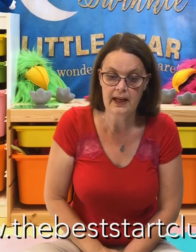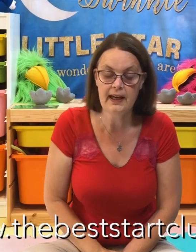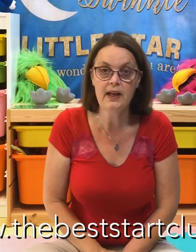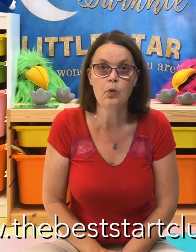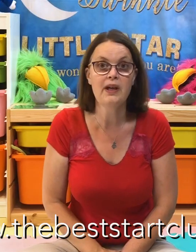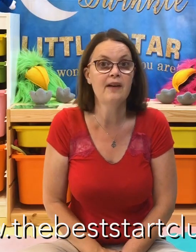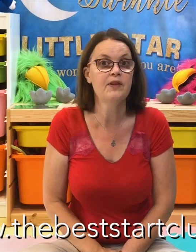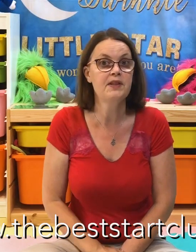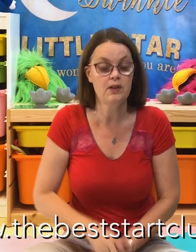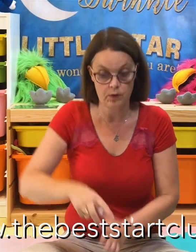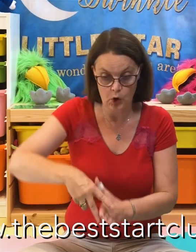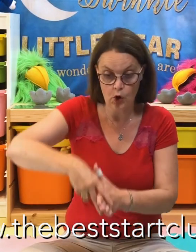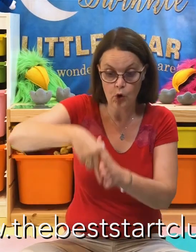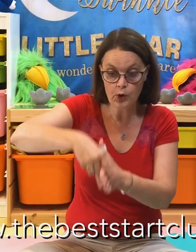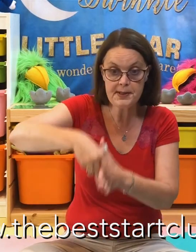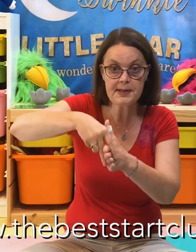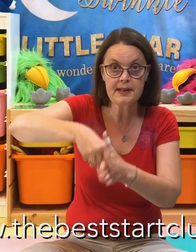Okay, we have the sign for horse,